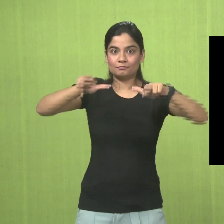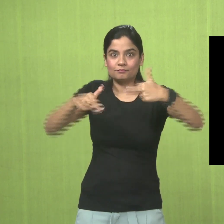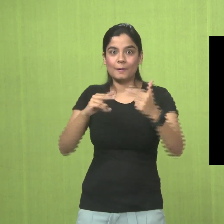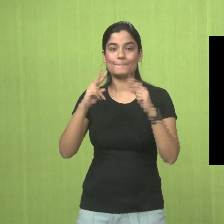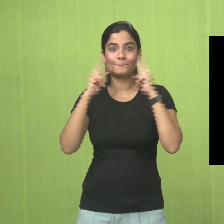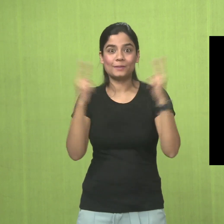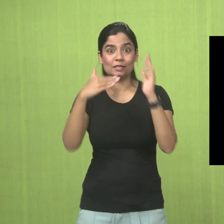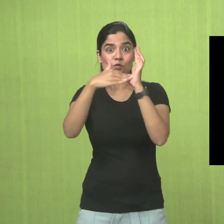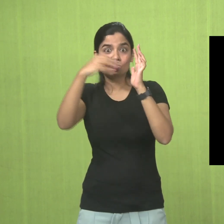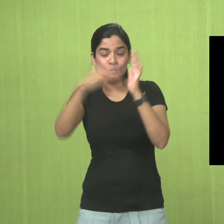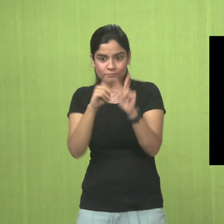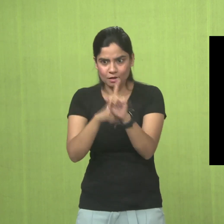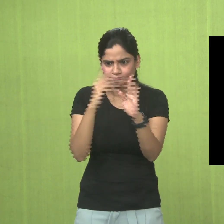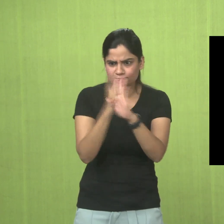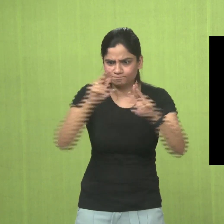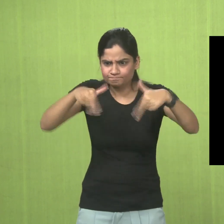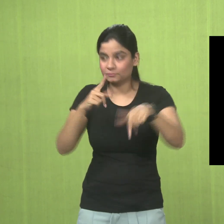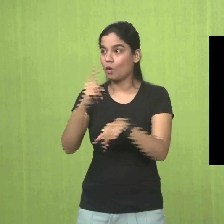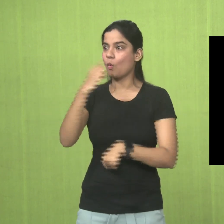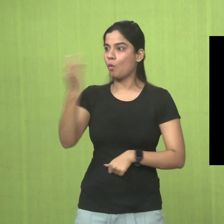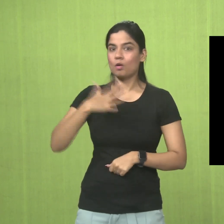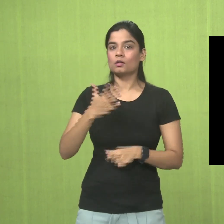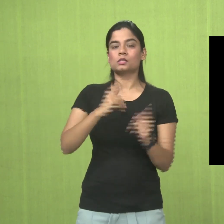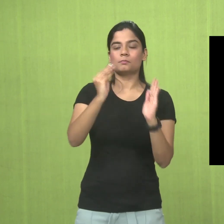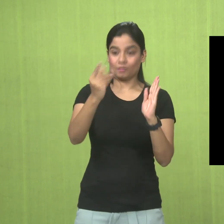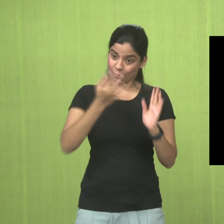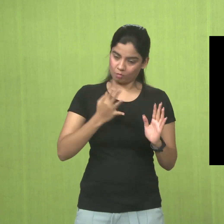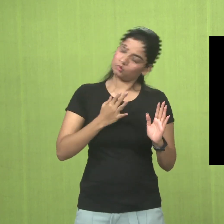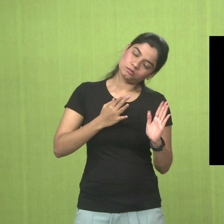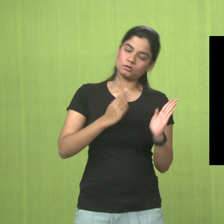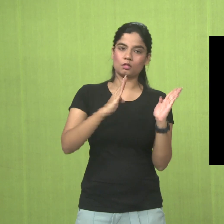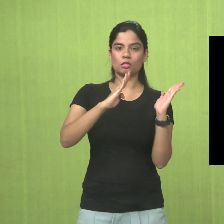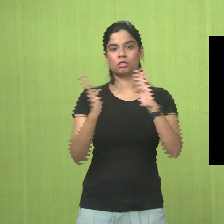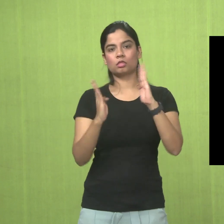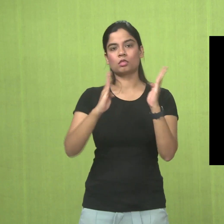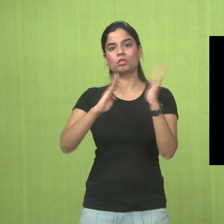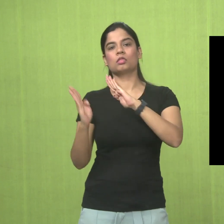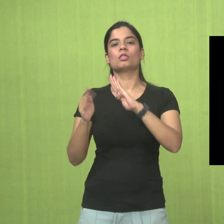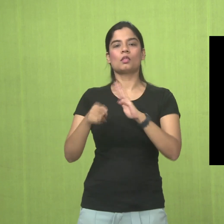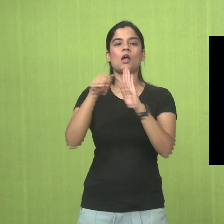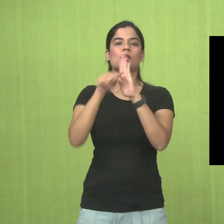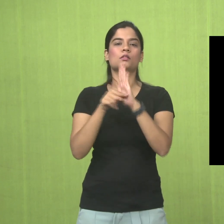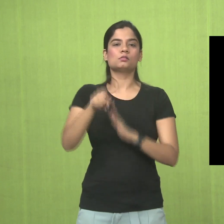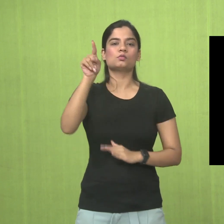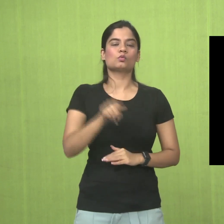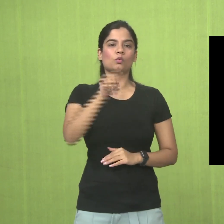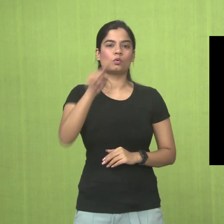taking the job seriously. Even at Zoom meetings these days, we don't take it seriously. So that are wrong